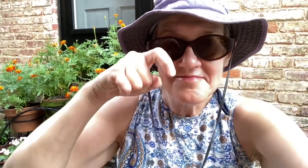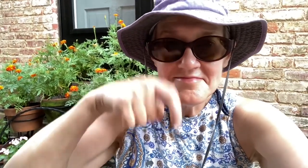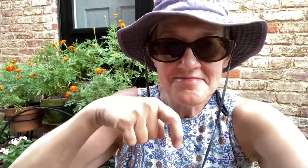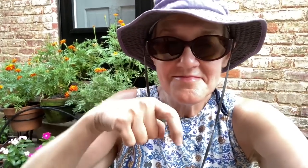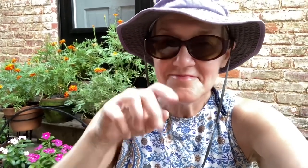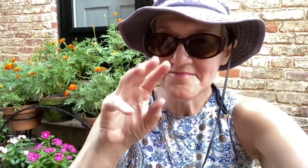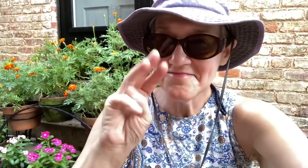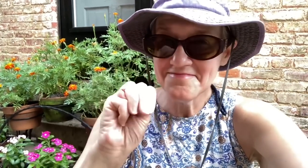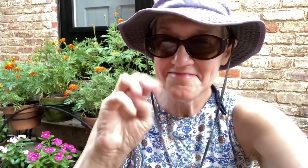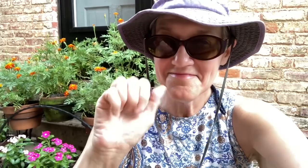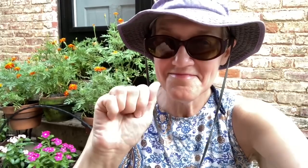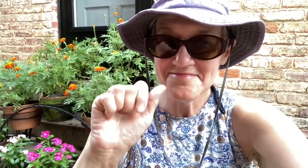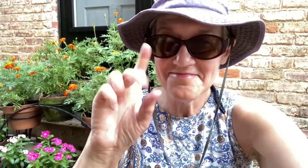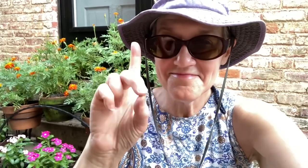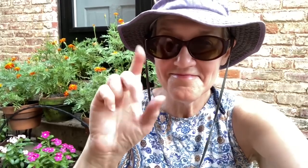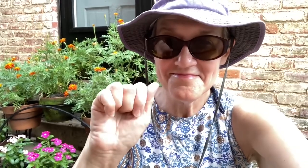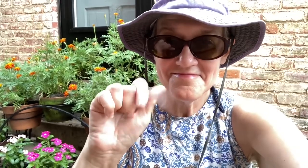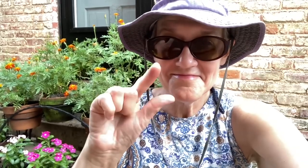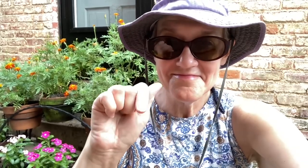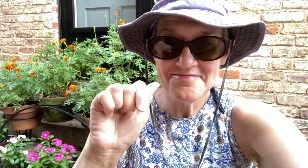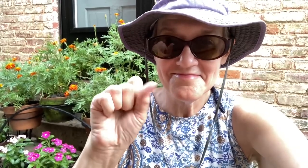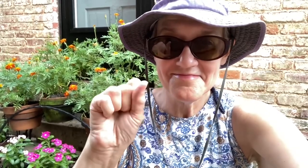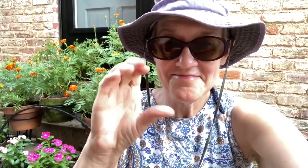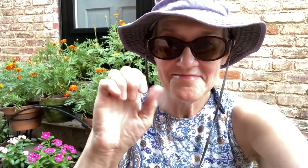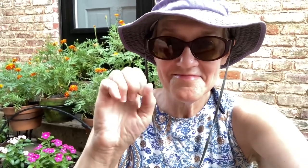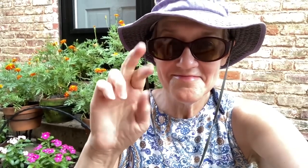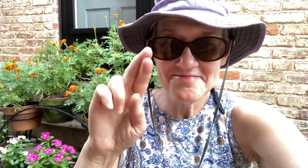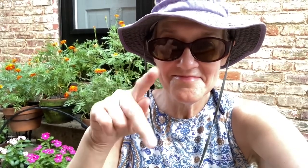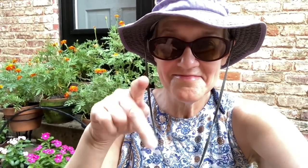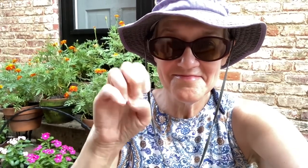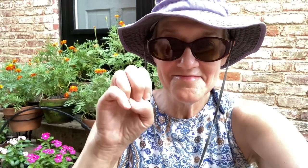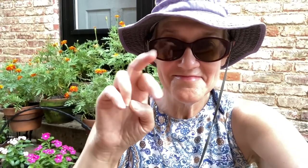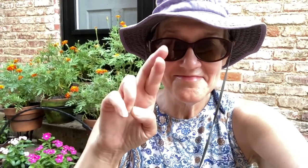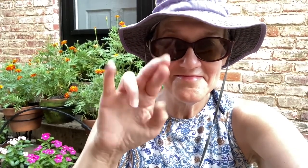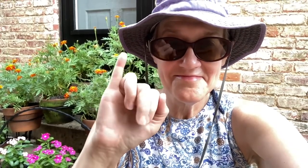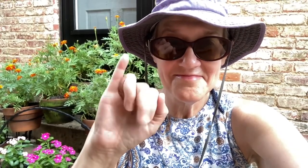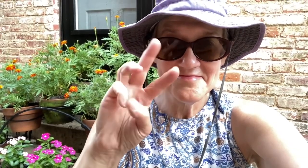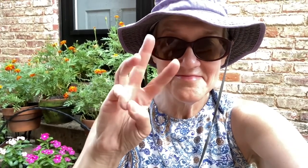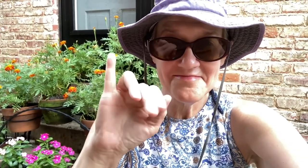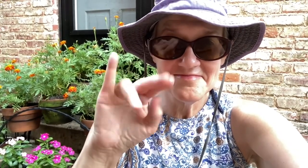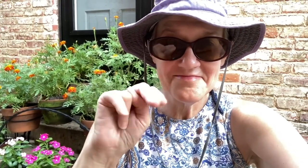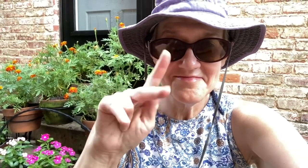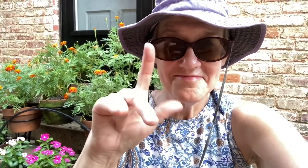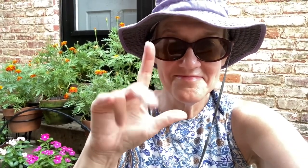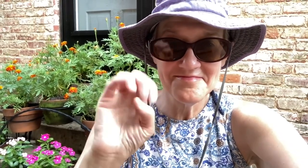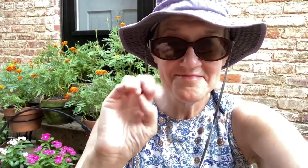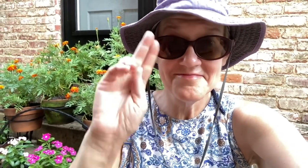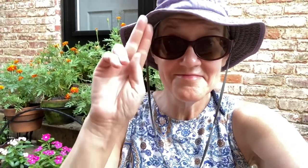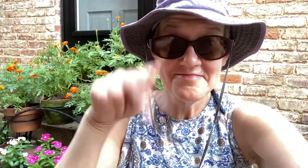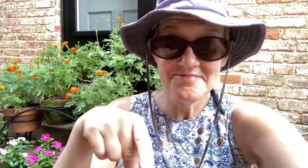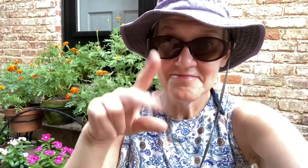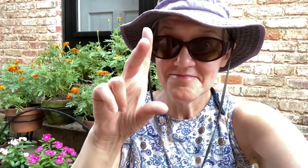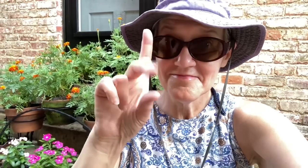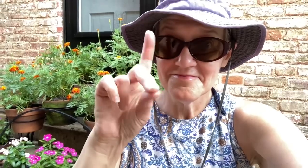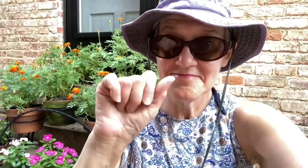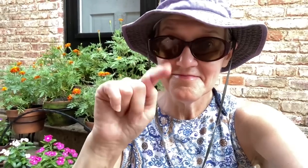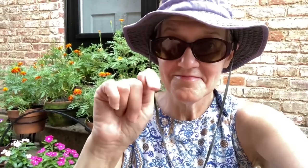for a Madagascar periwinkle update. In mid-May, I planted them out